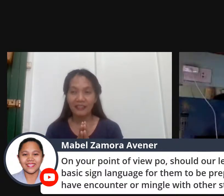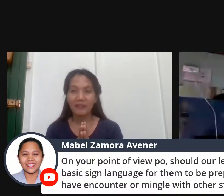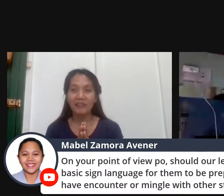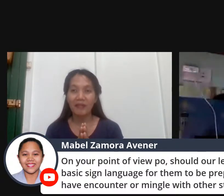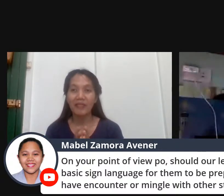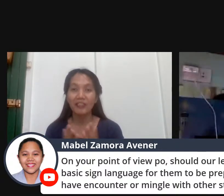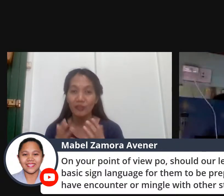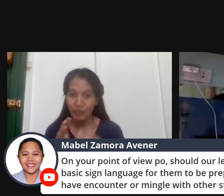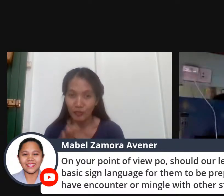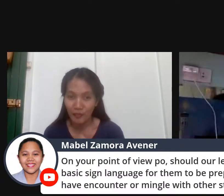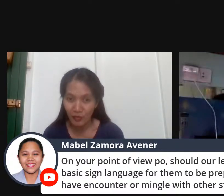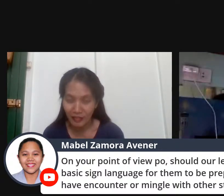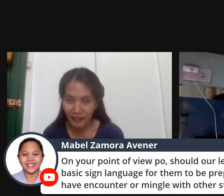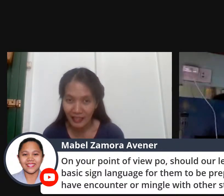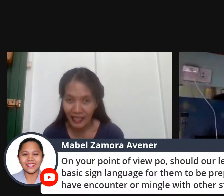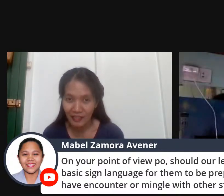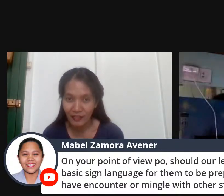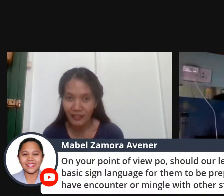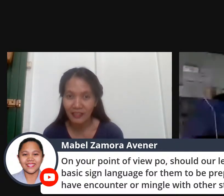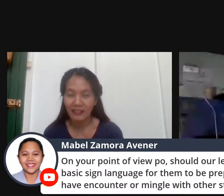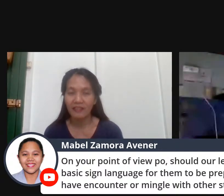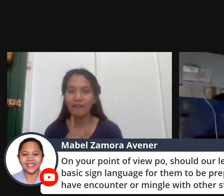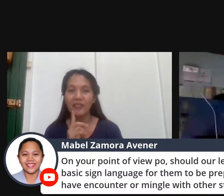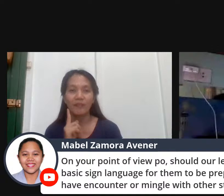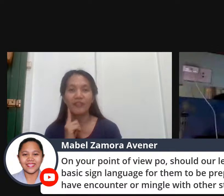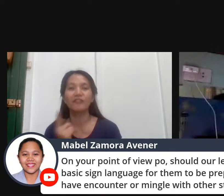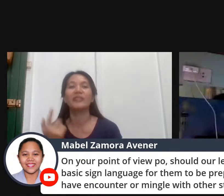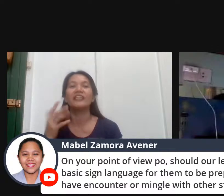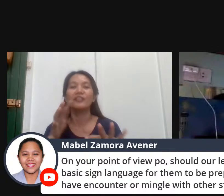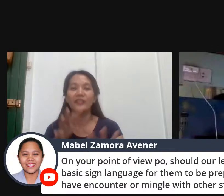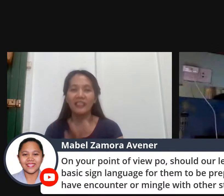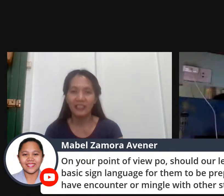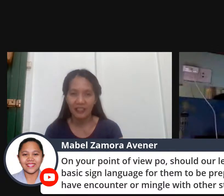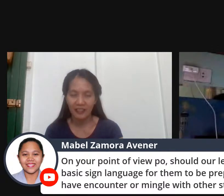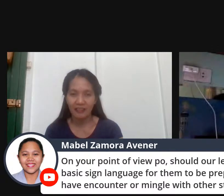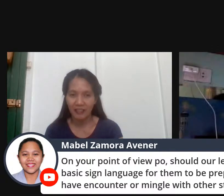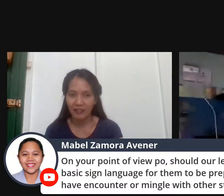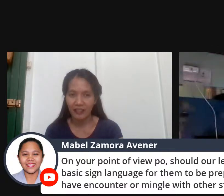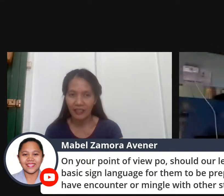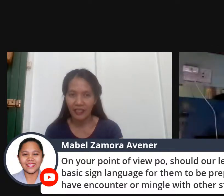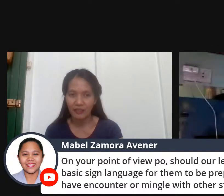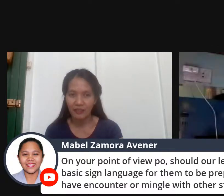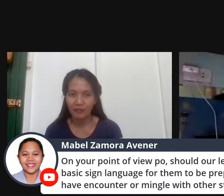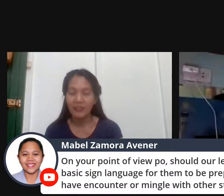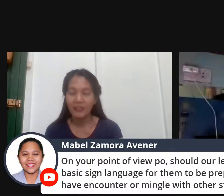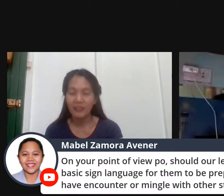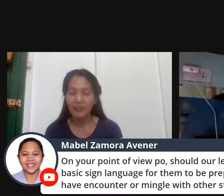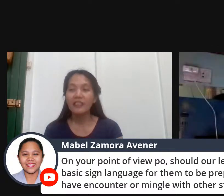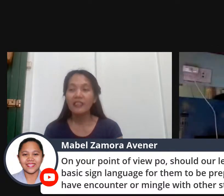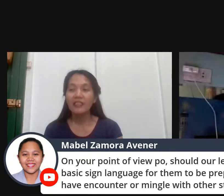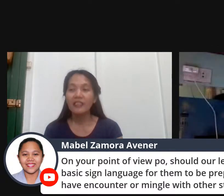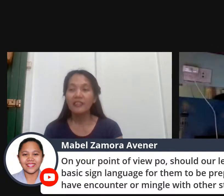learn, kasi di ba may inclusion program na tayo, na the deaf people would be included in the regular classroom.